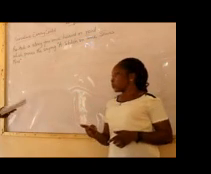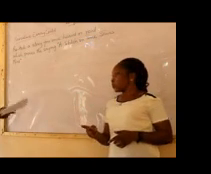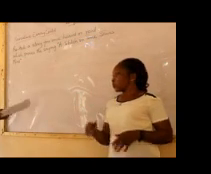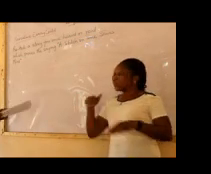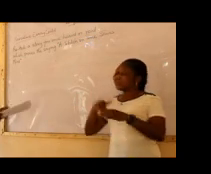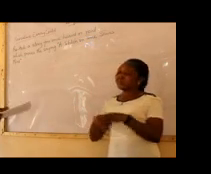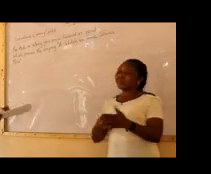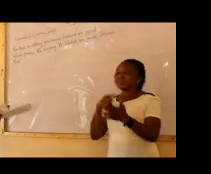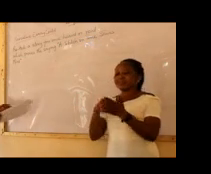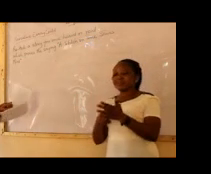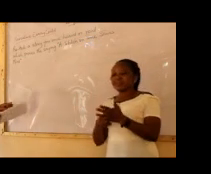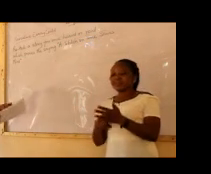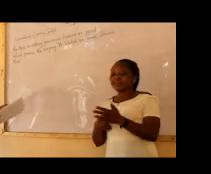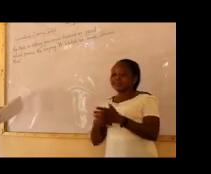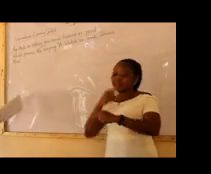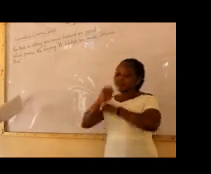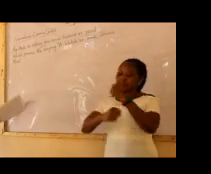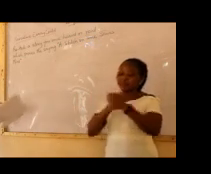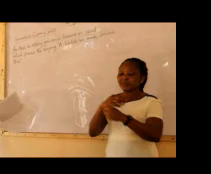In this case,